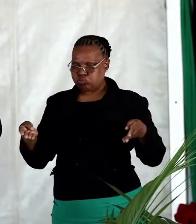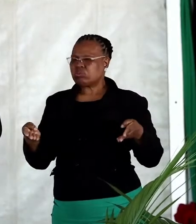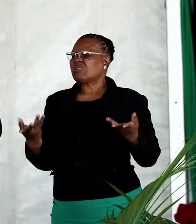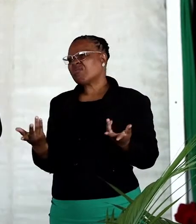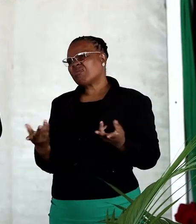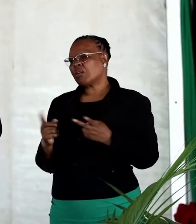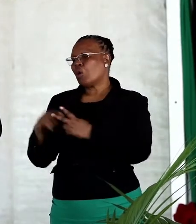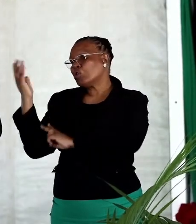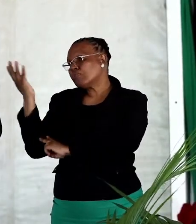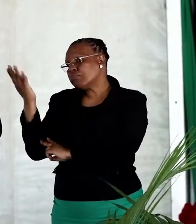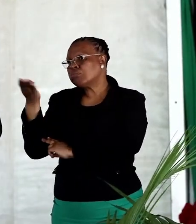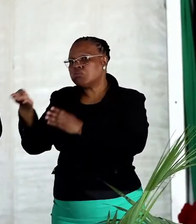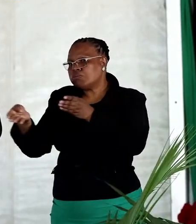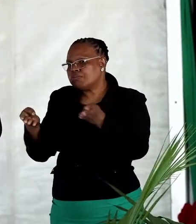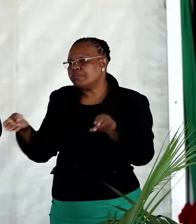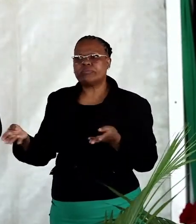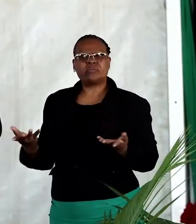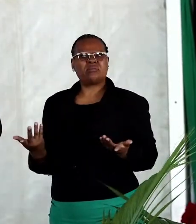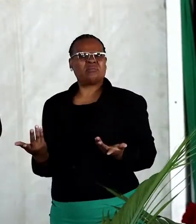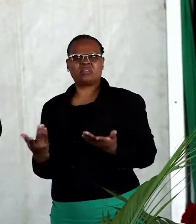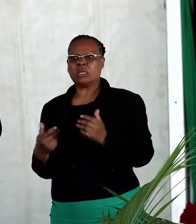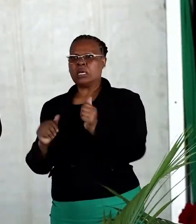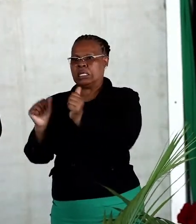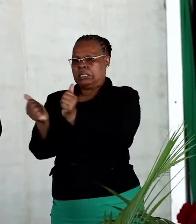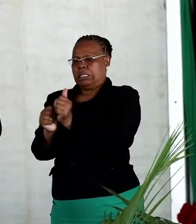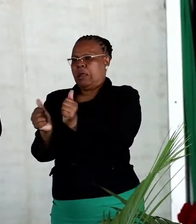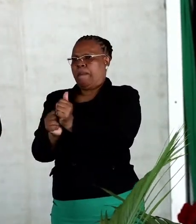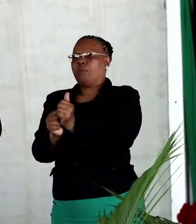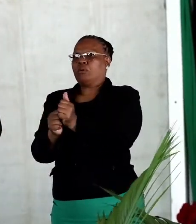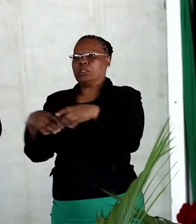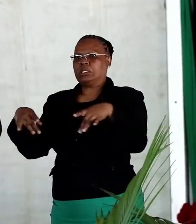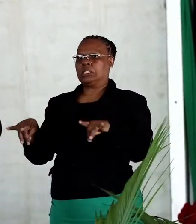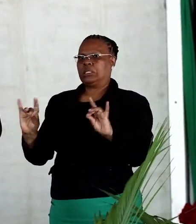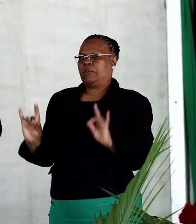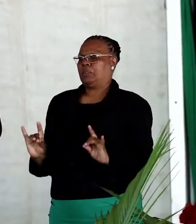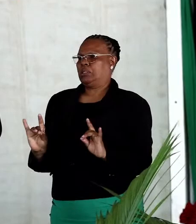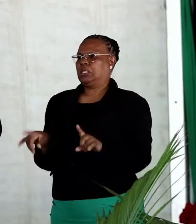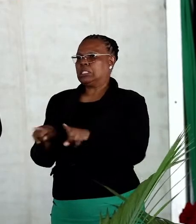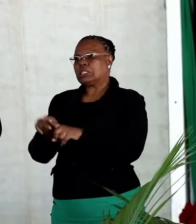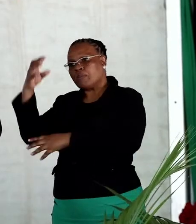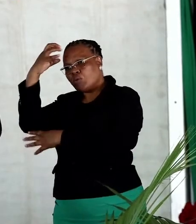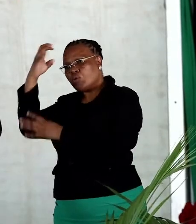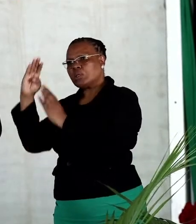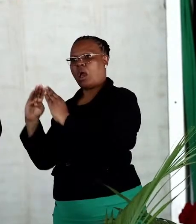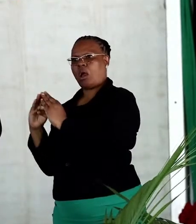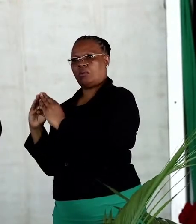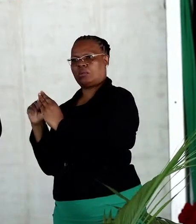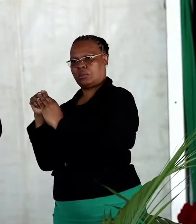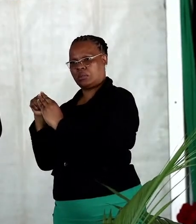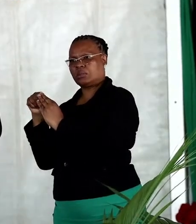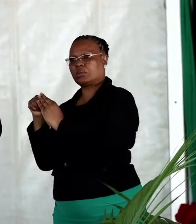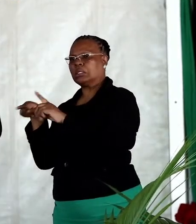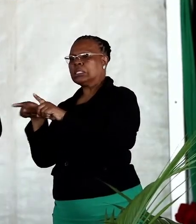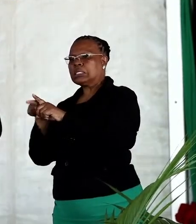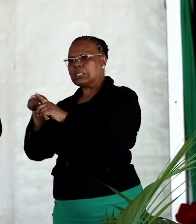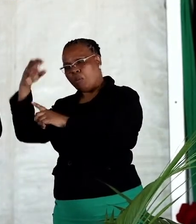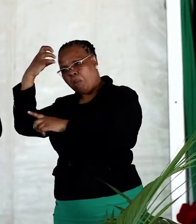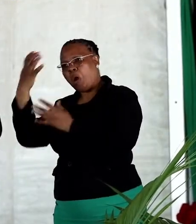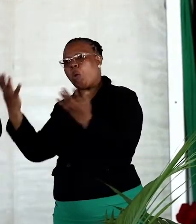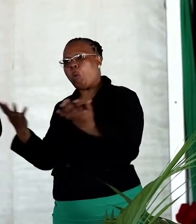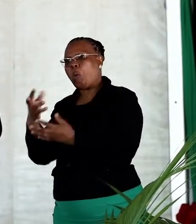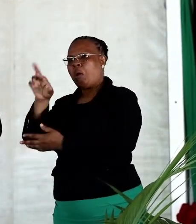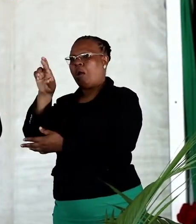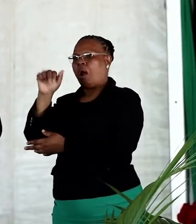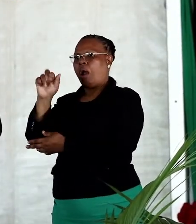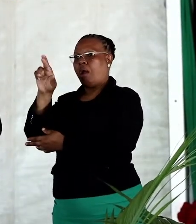oMayor, oSpeaker, Deputy Chairperson of the House of Traditional Leaders, inkumkani yamaRharhabe